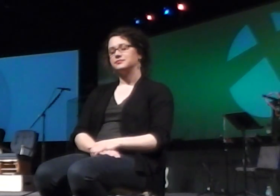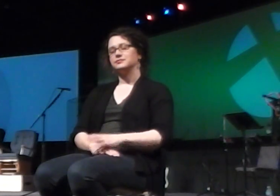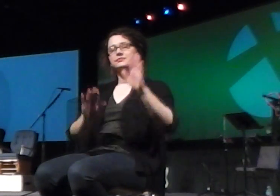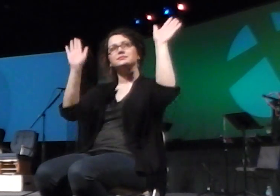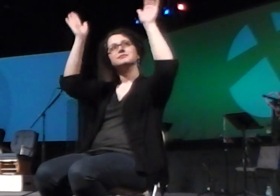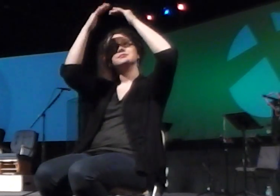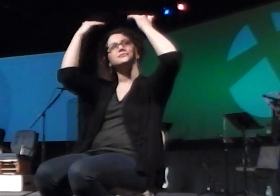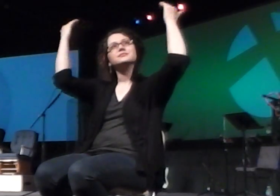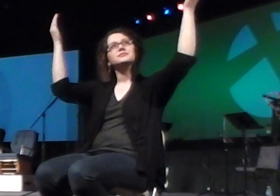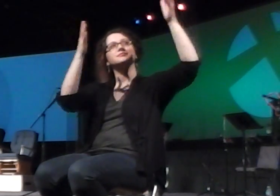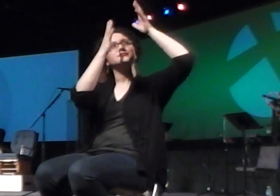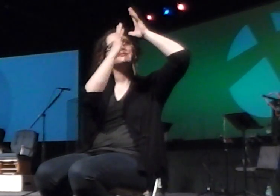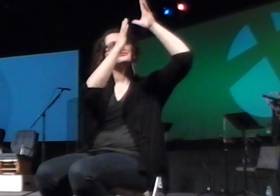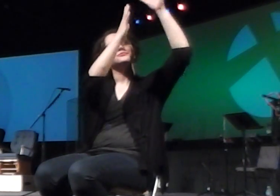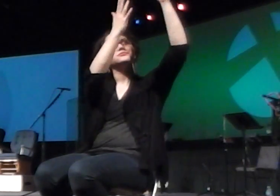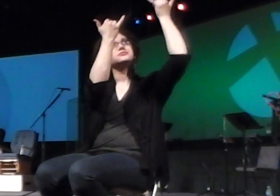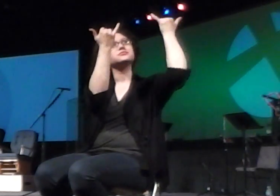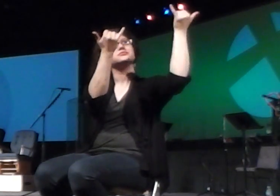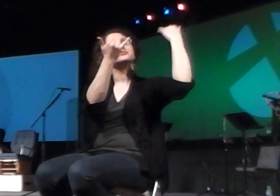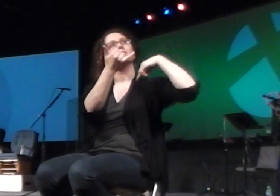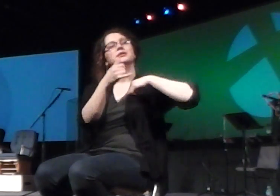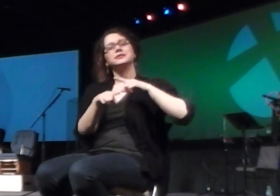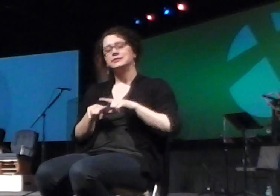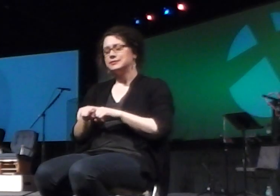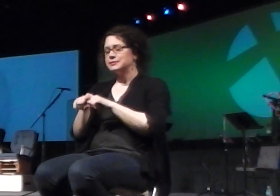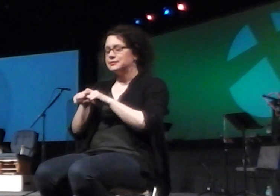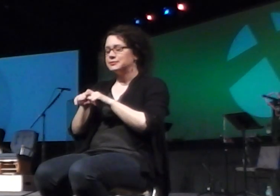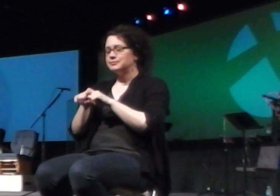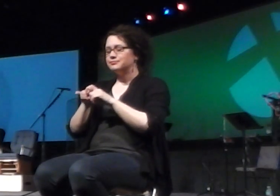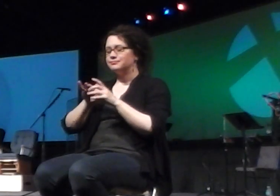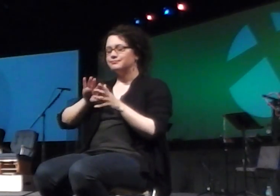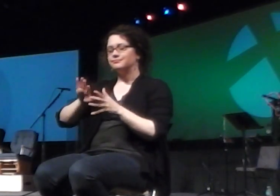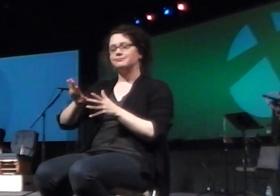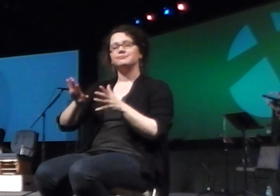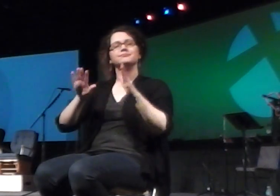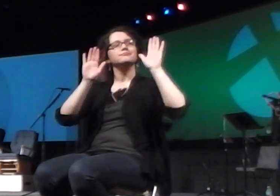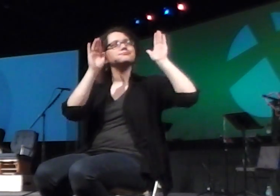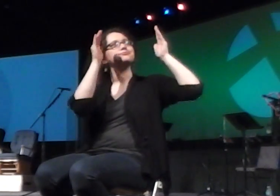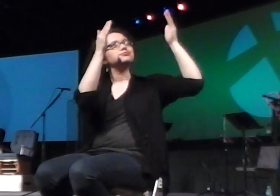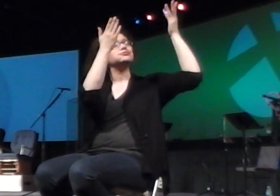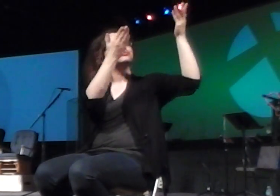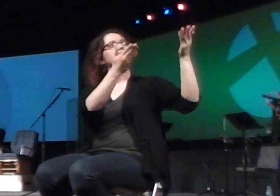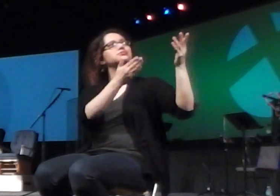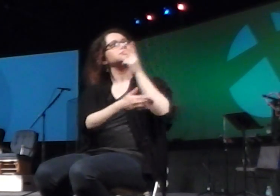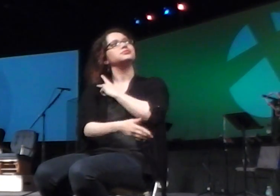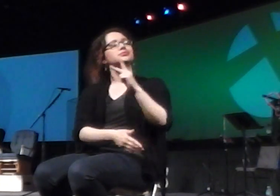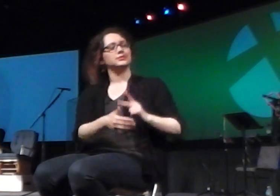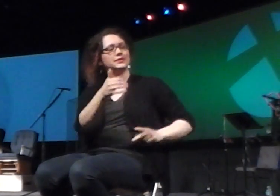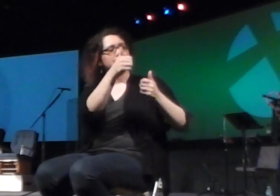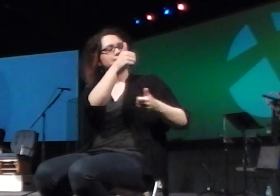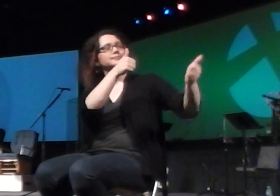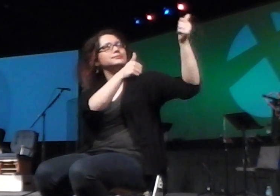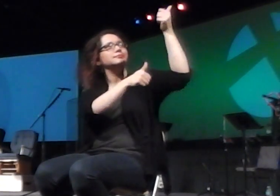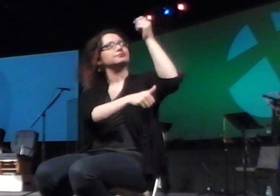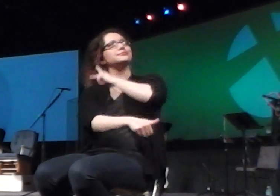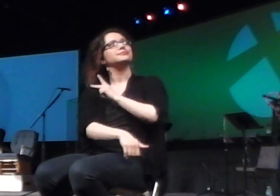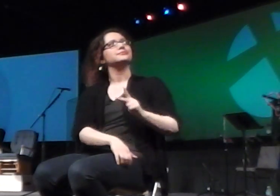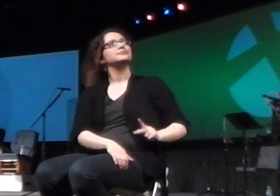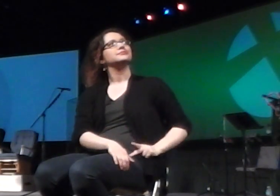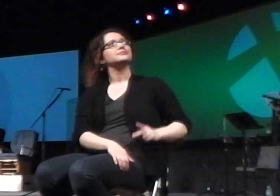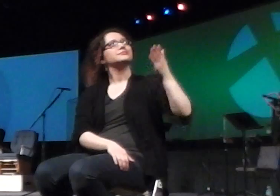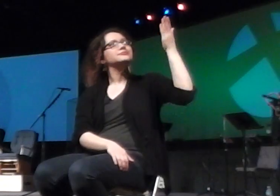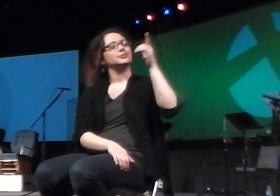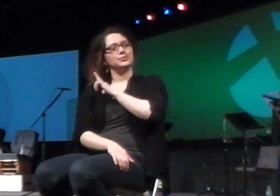Heavenly Father, Lord, we pause right now, and we acknowledge that you are the King of Kings, you are the Lord of Lords, and you, O Lord, are